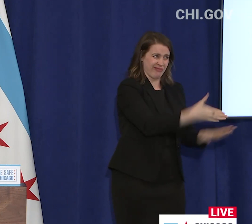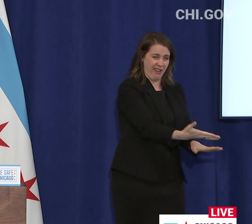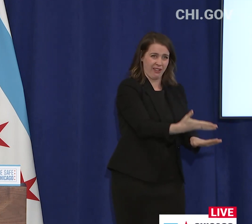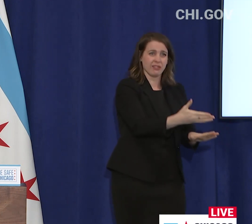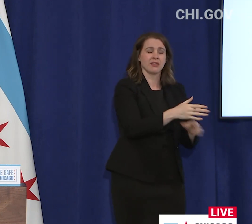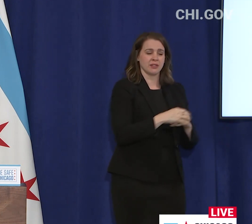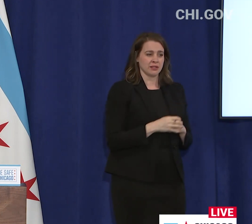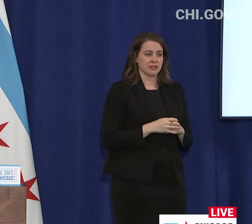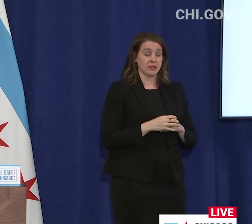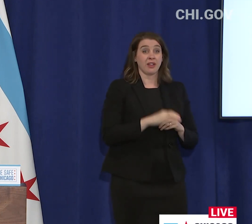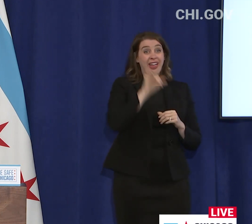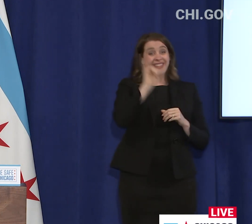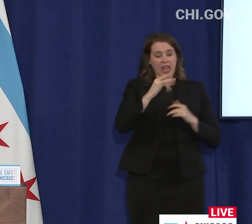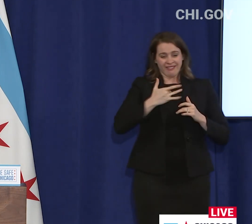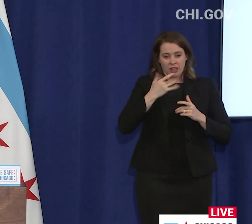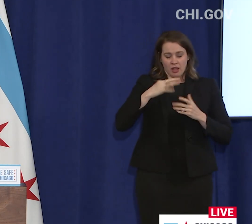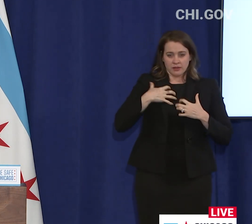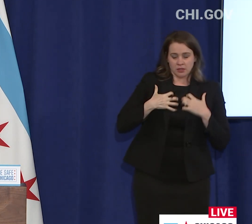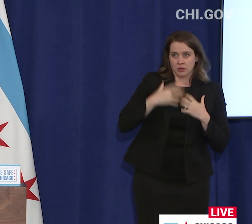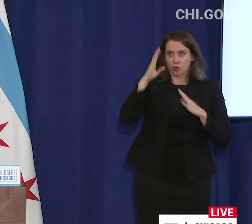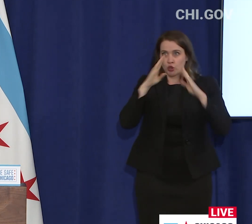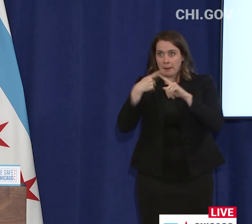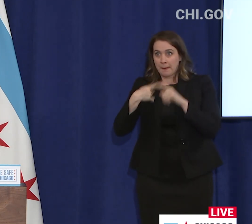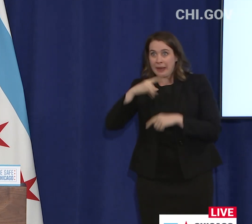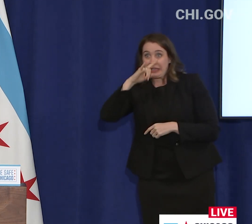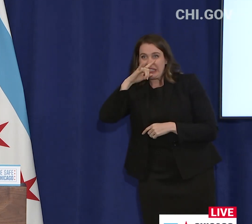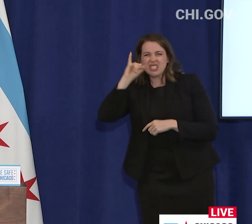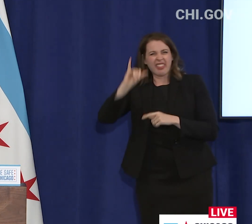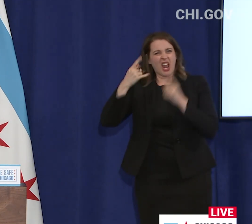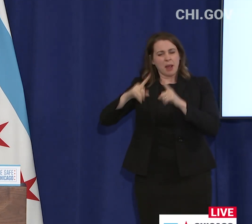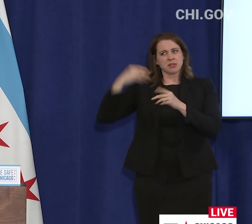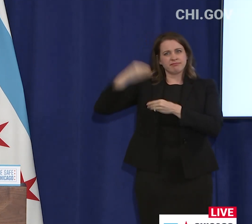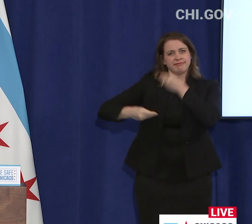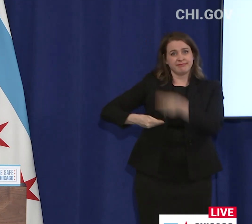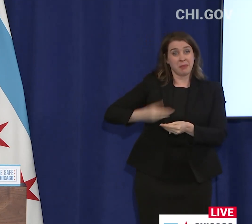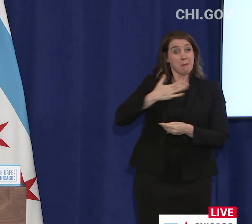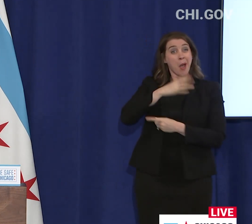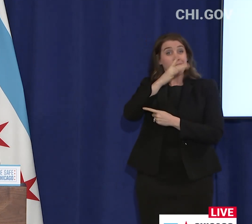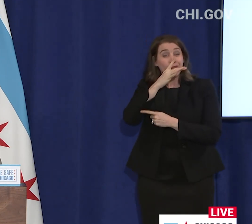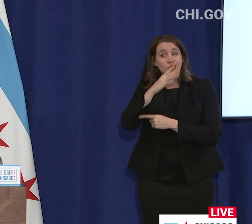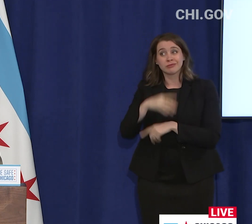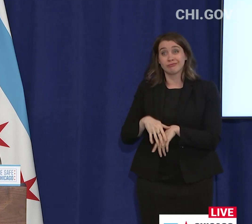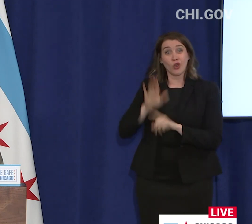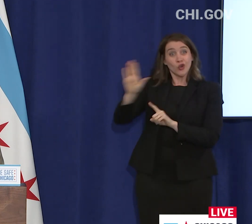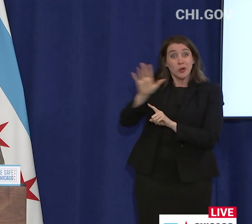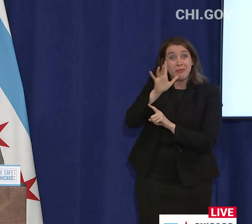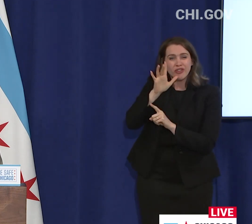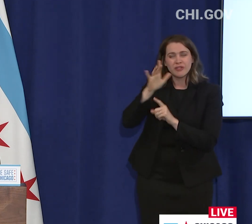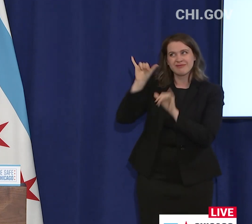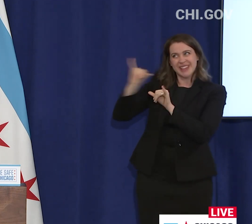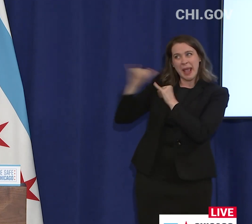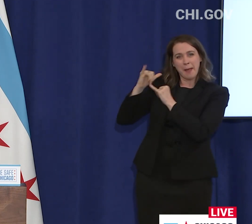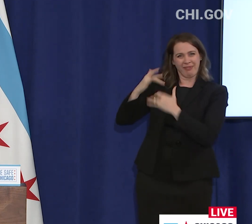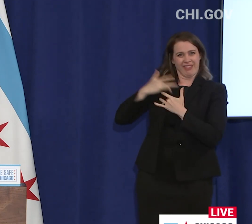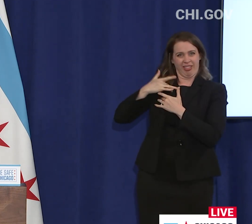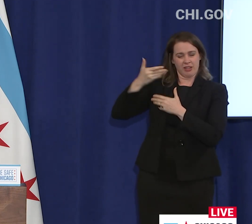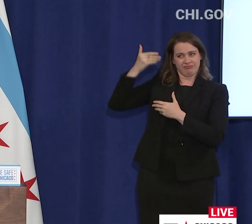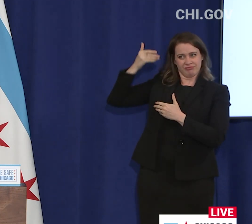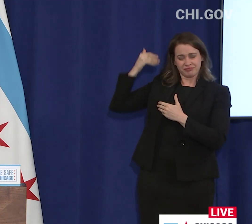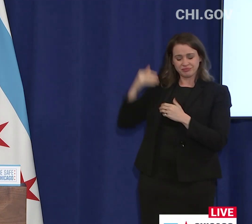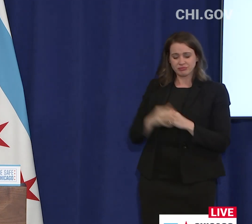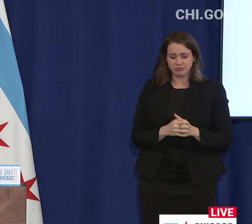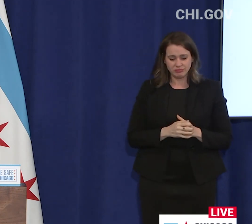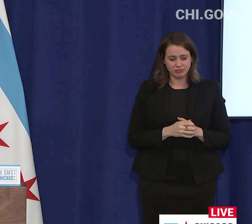my own mother carried it, and I carry it too. Our communities face some of the most dangerous circumstances we have